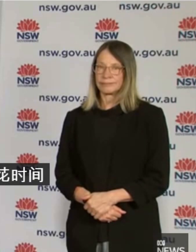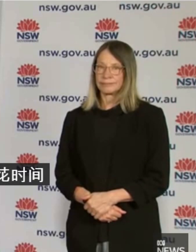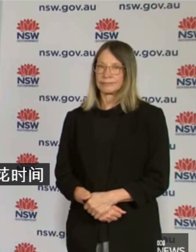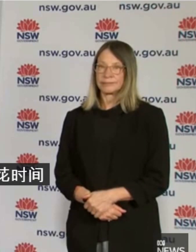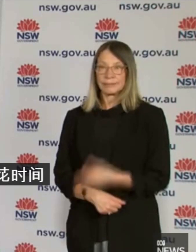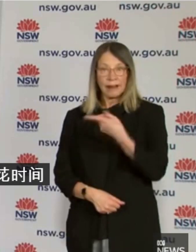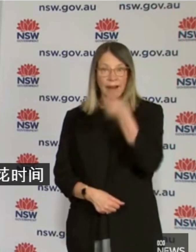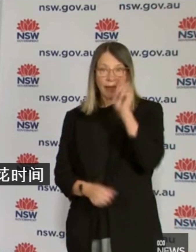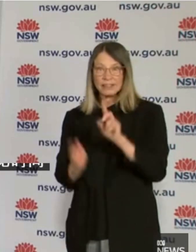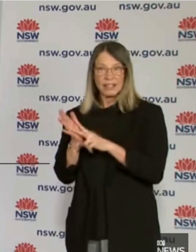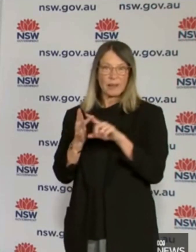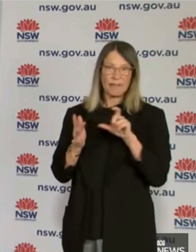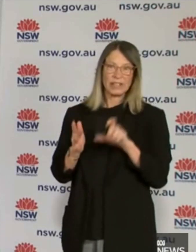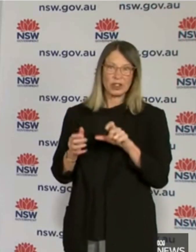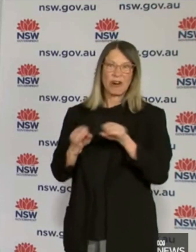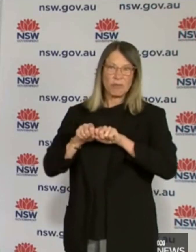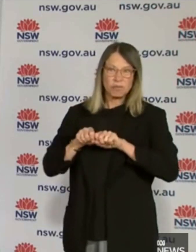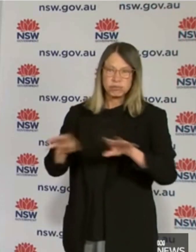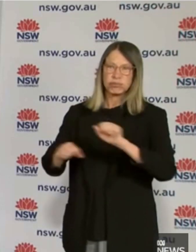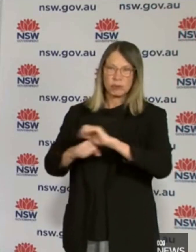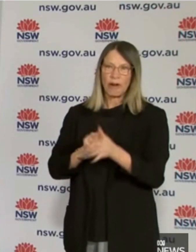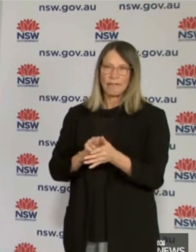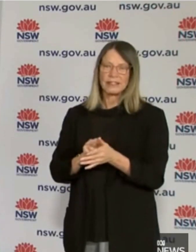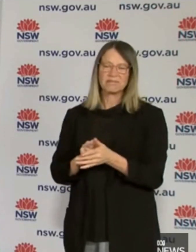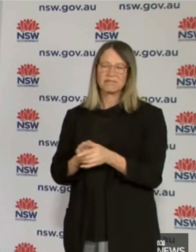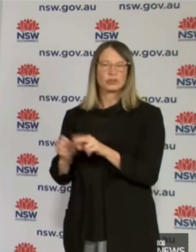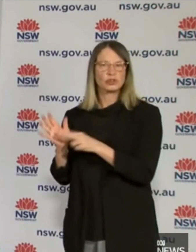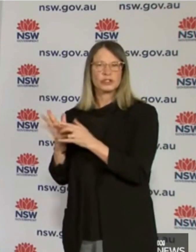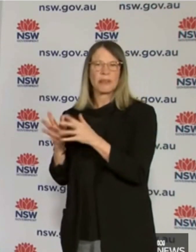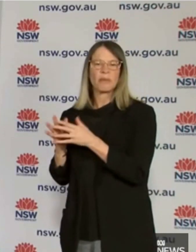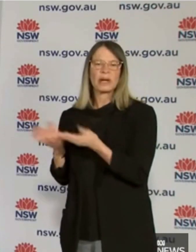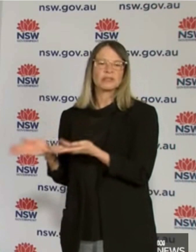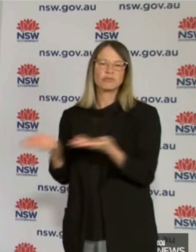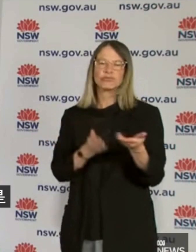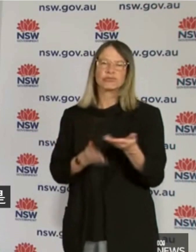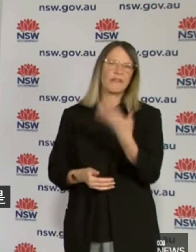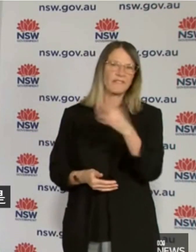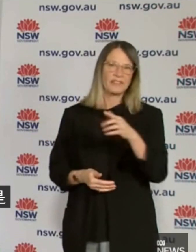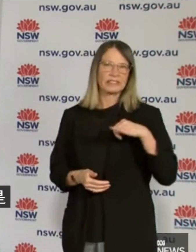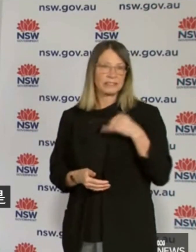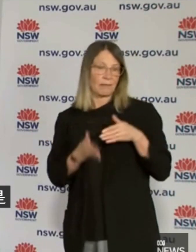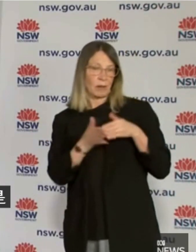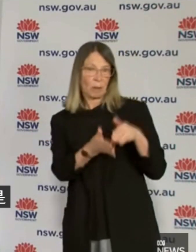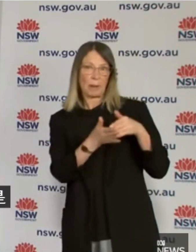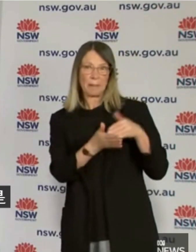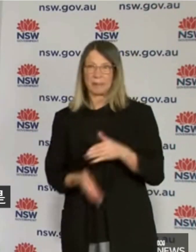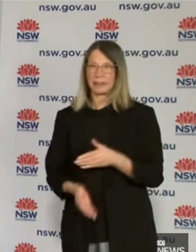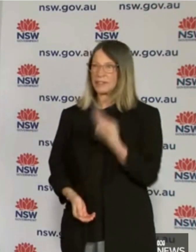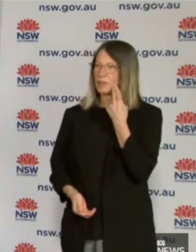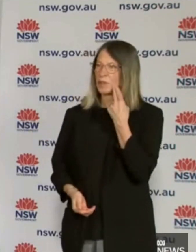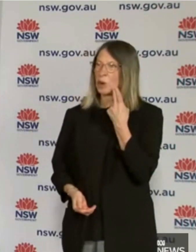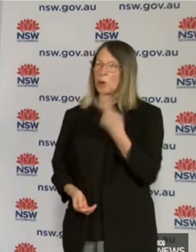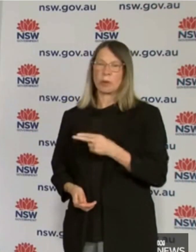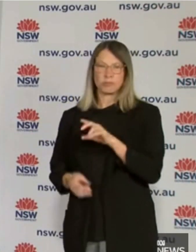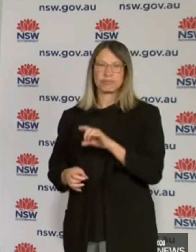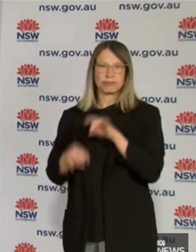than 50 staff down there to assist at the front line. That's just the normal arrangements that occur. So, I mean, you can talk up whatever